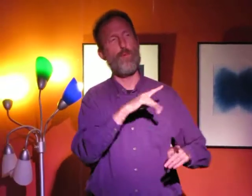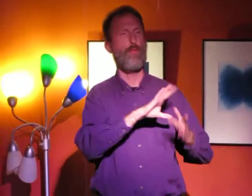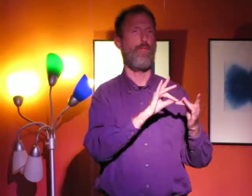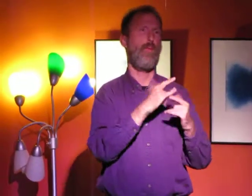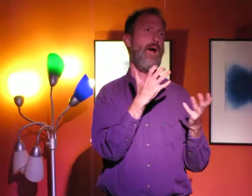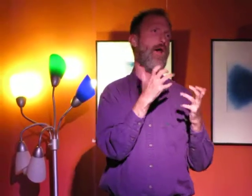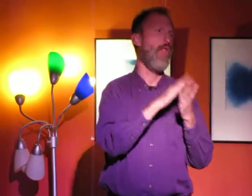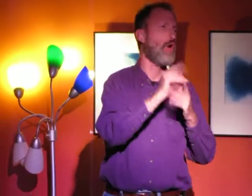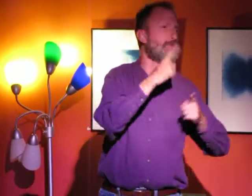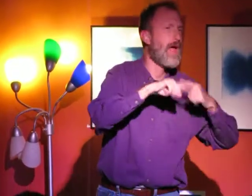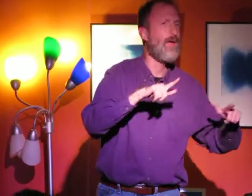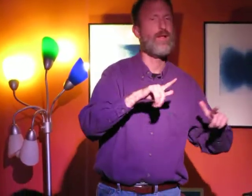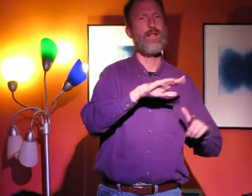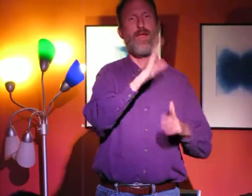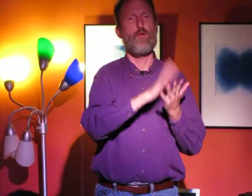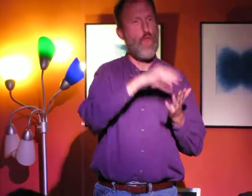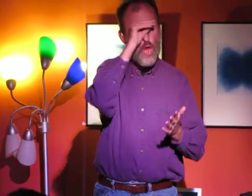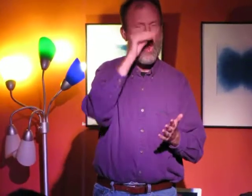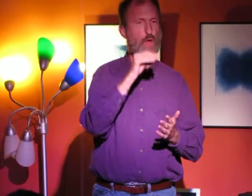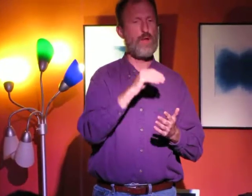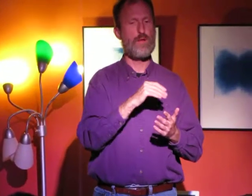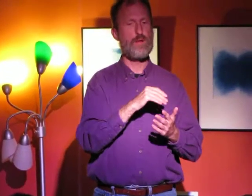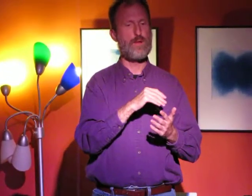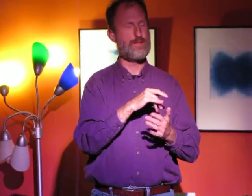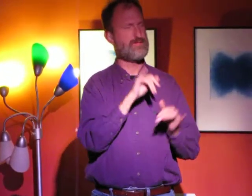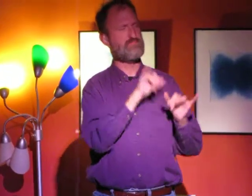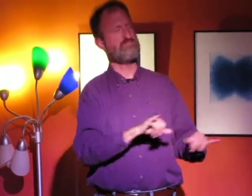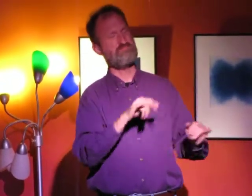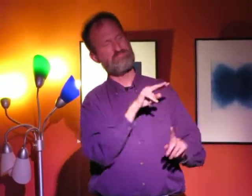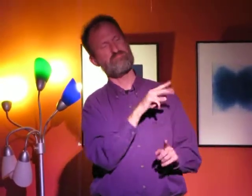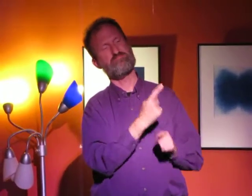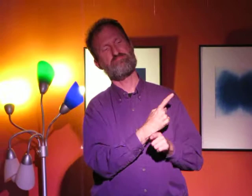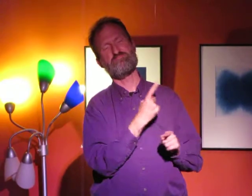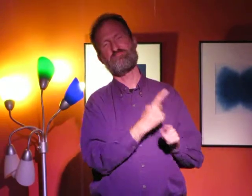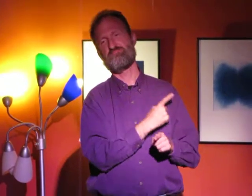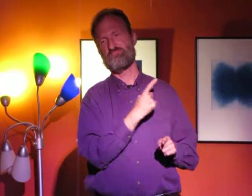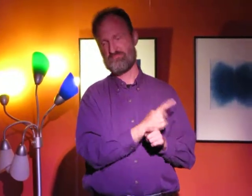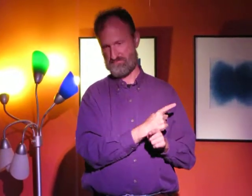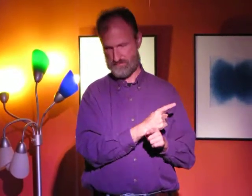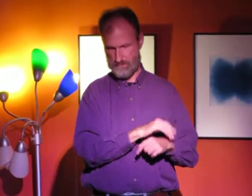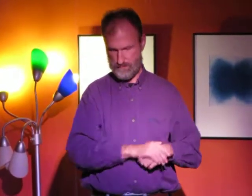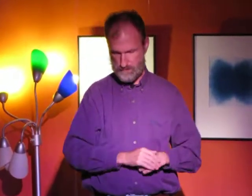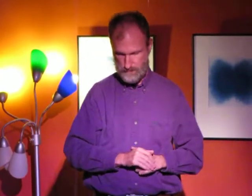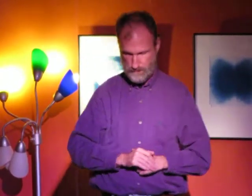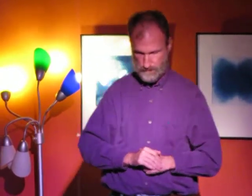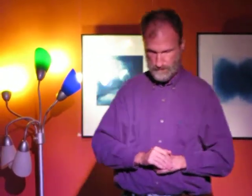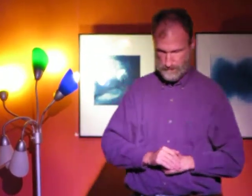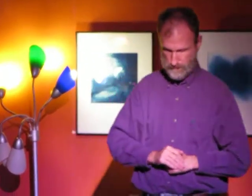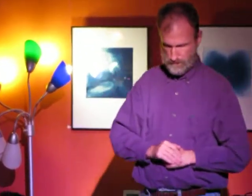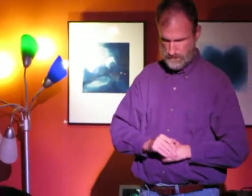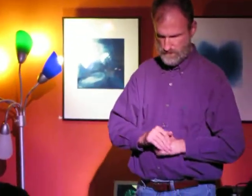eyes. You're just another one who says he wants to learn, but never gets around to it.